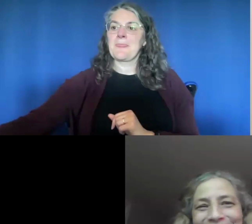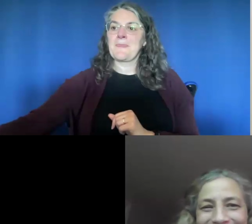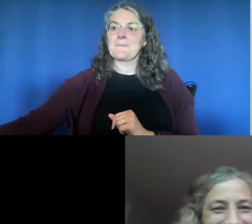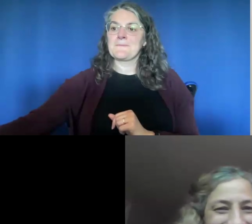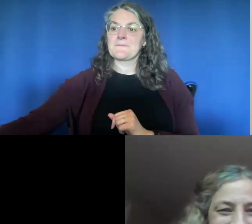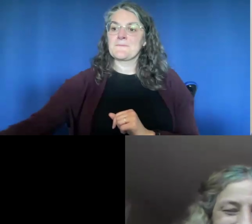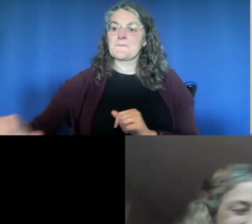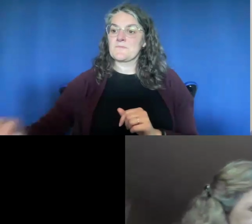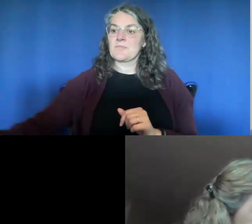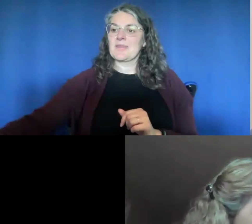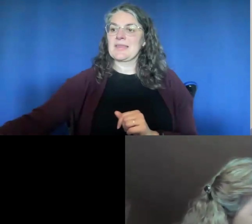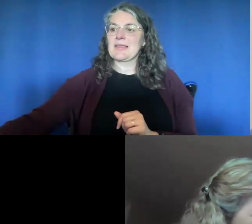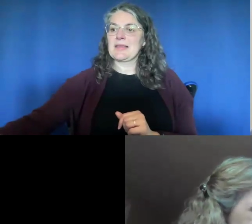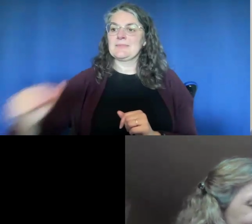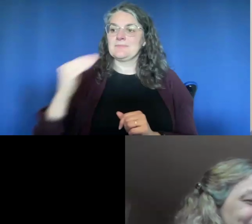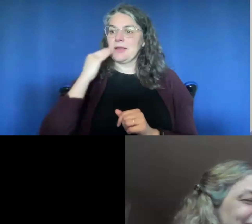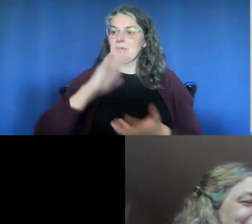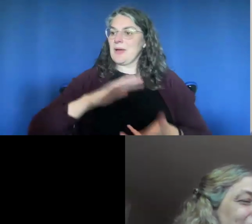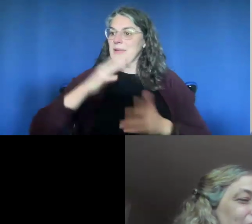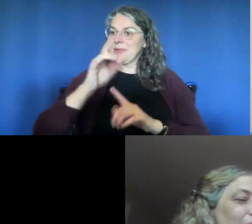I knew I wasn't going to get this.